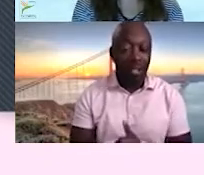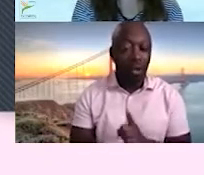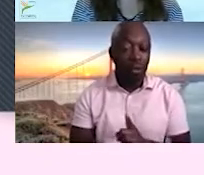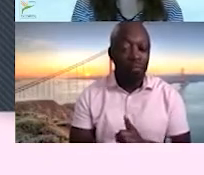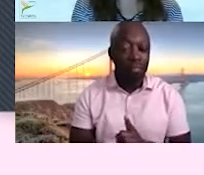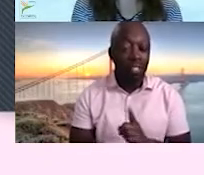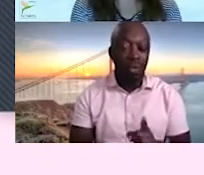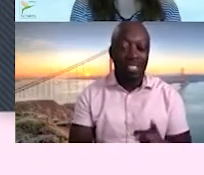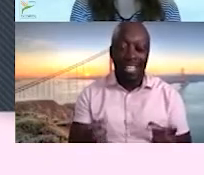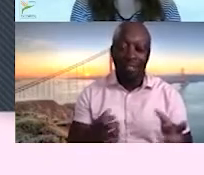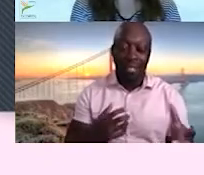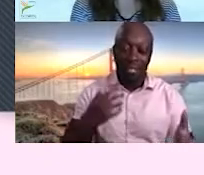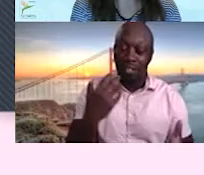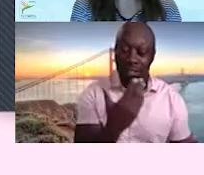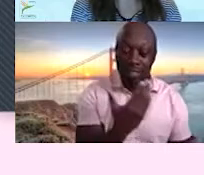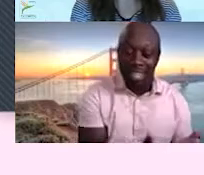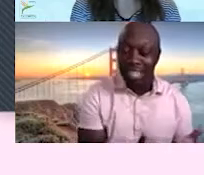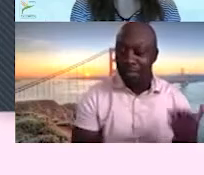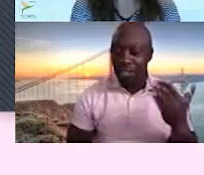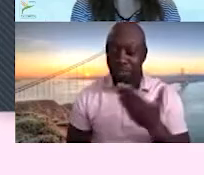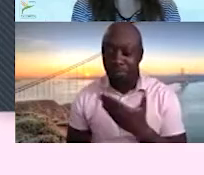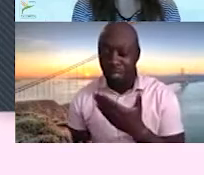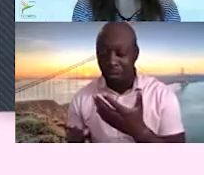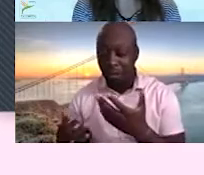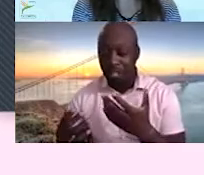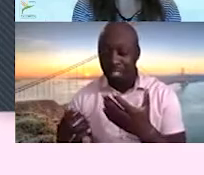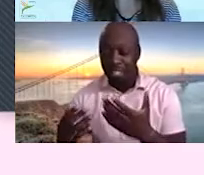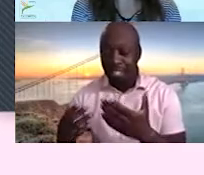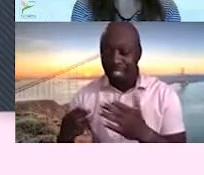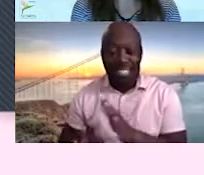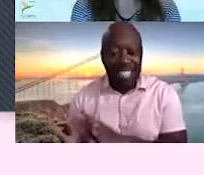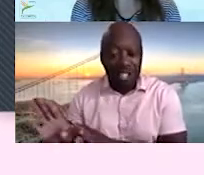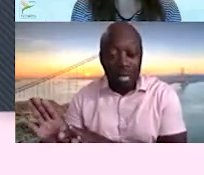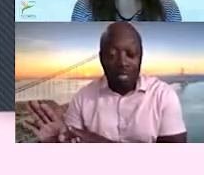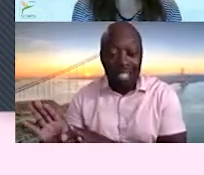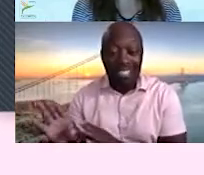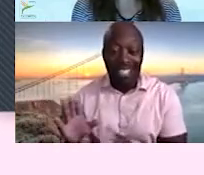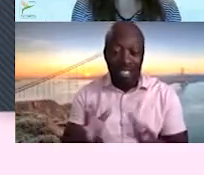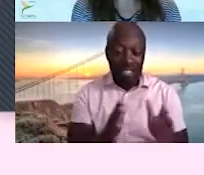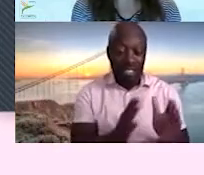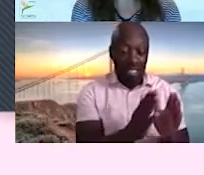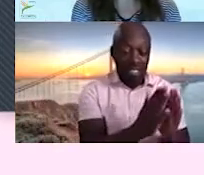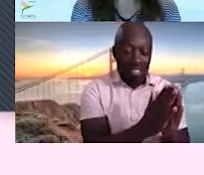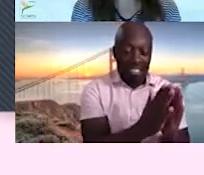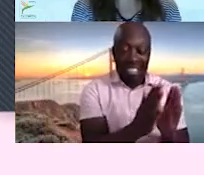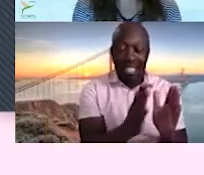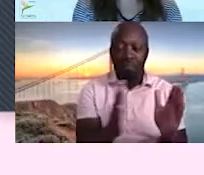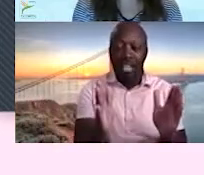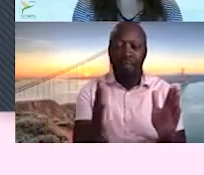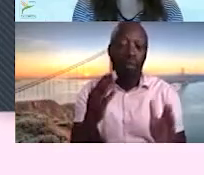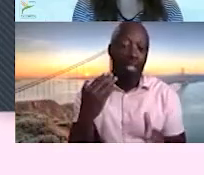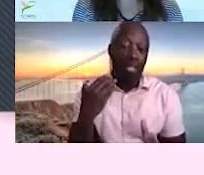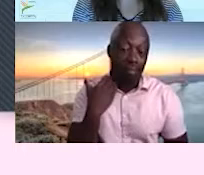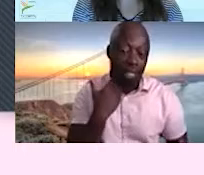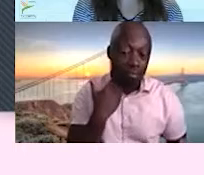really the goal. The goal is not for them to learn sign language or continue baby sign. It's actually just to get them